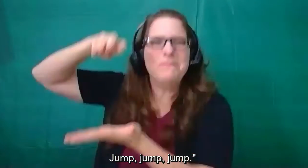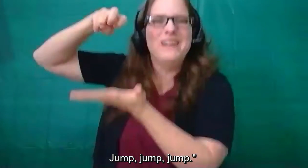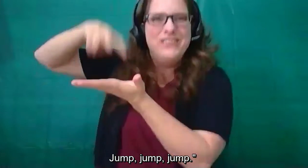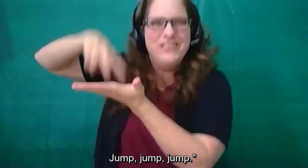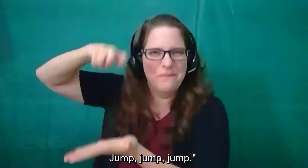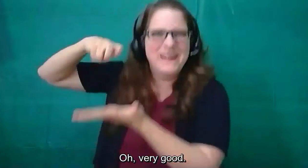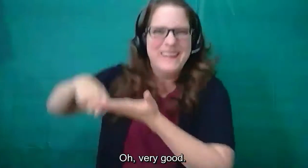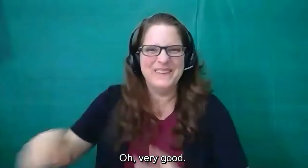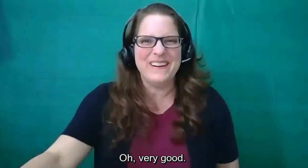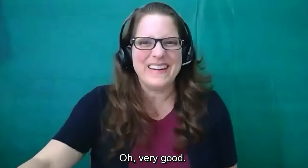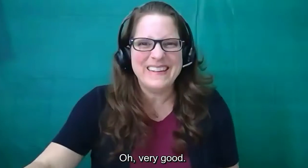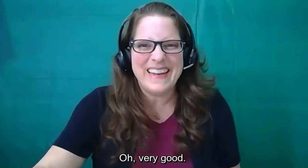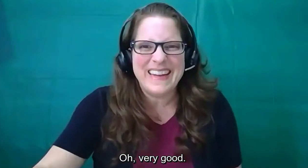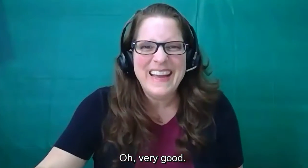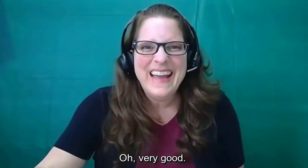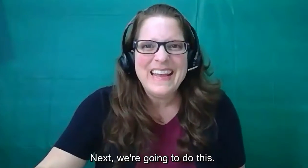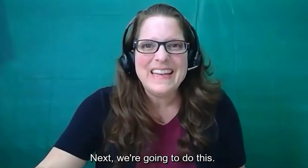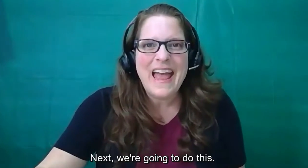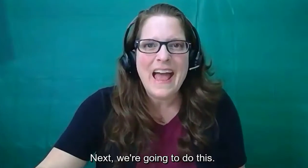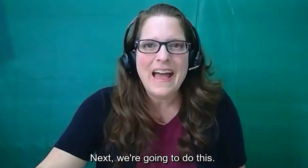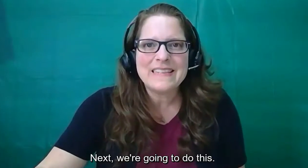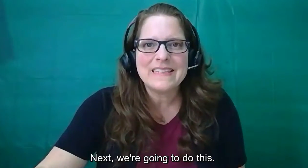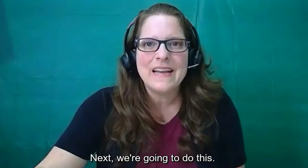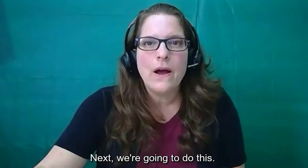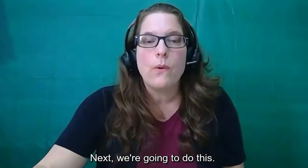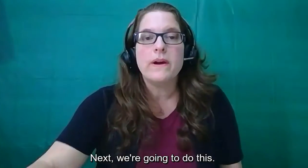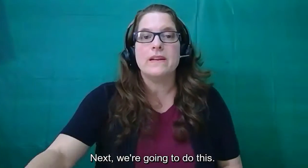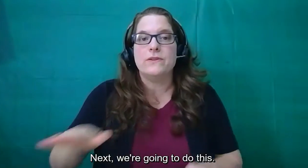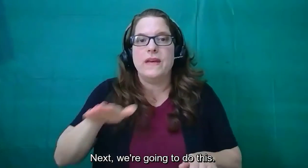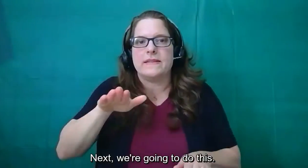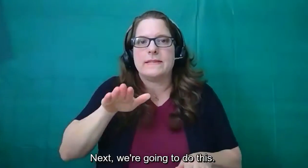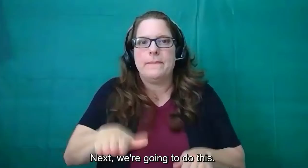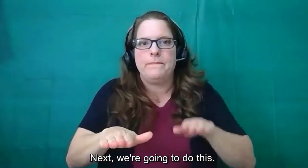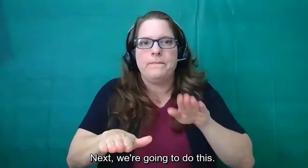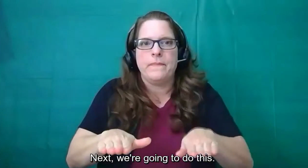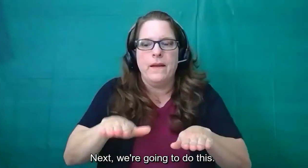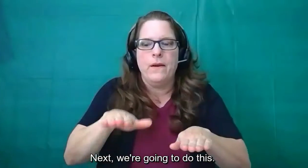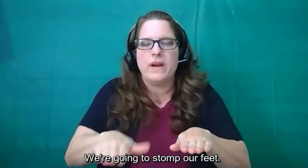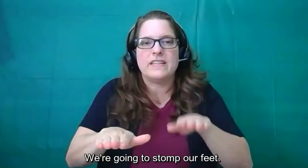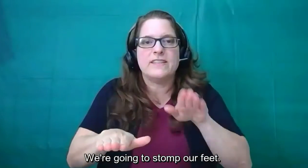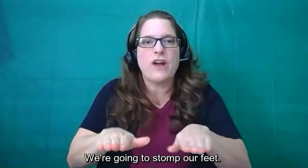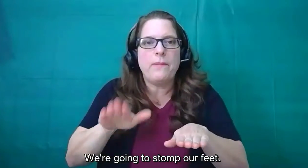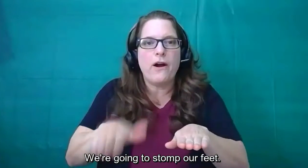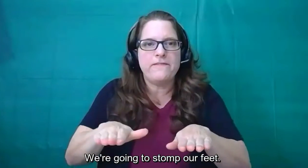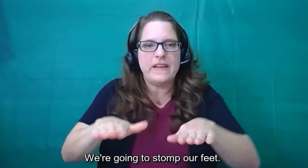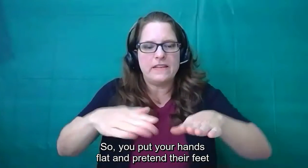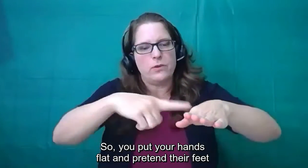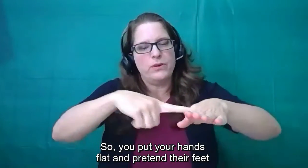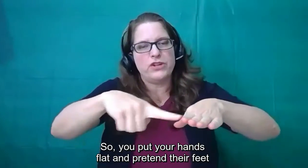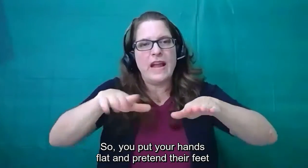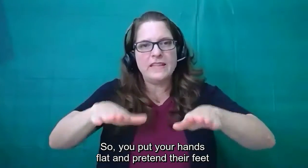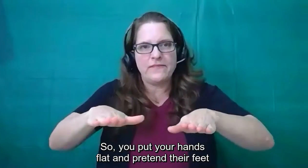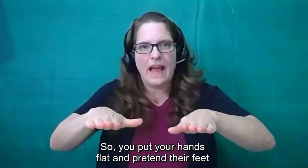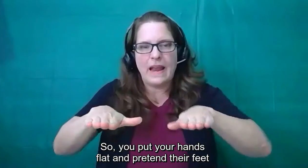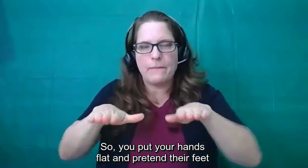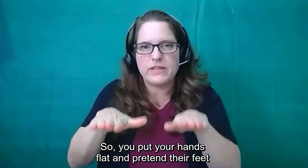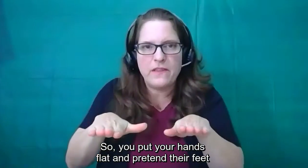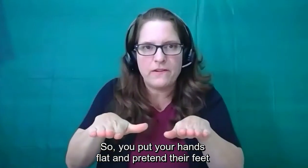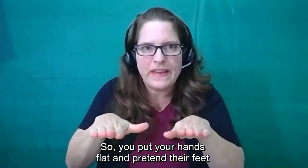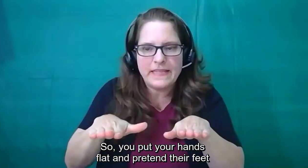jump. Oh, very good. Next, we're going to do this. We're going to stomp our feet. So you put your hands flat and pretend they're feet